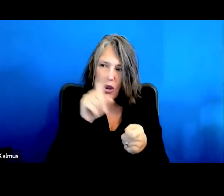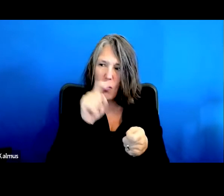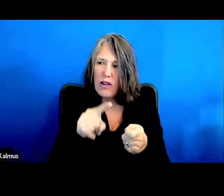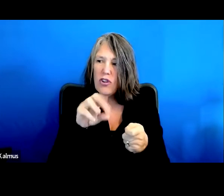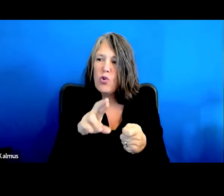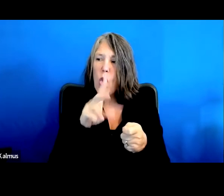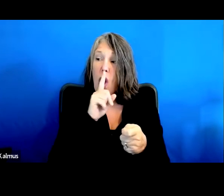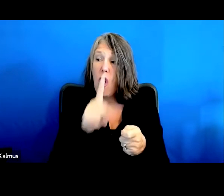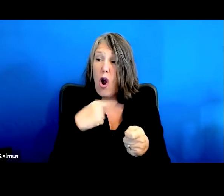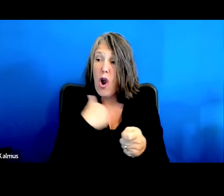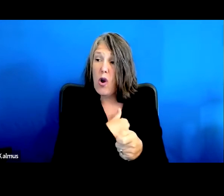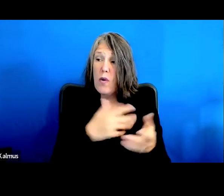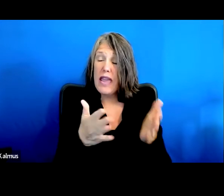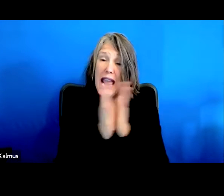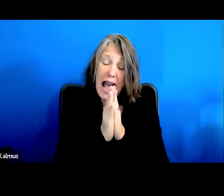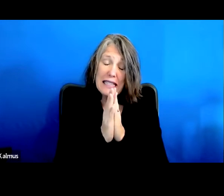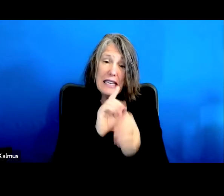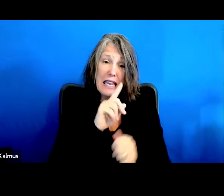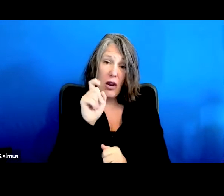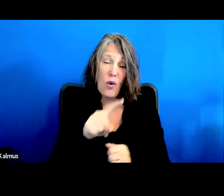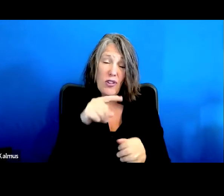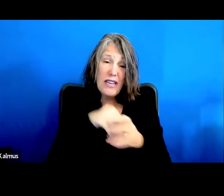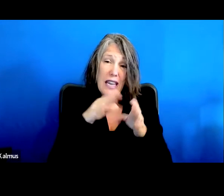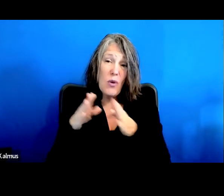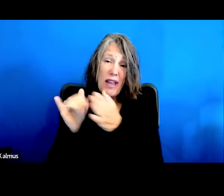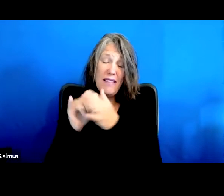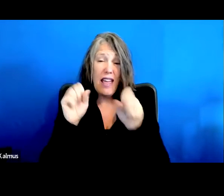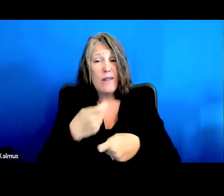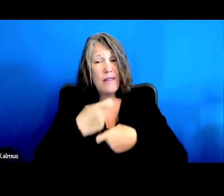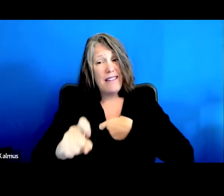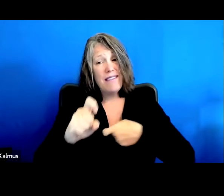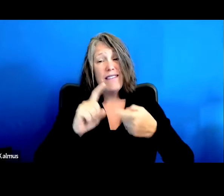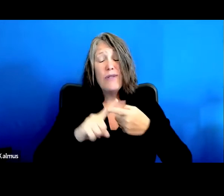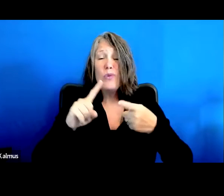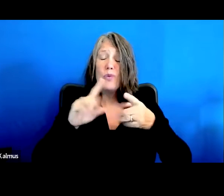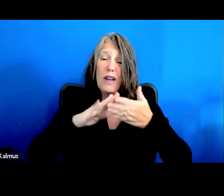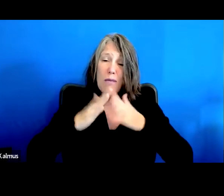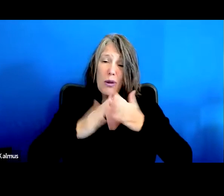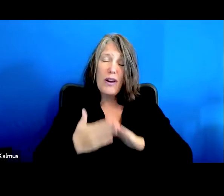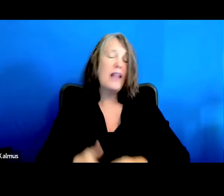asking questions in ways that could potentially be damaging to the community?